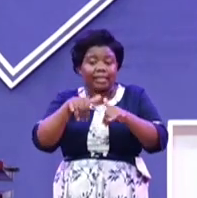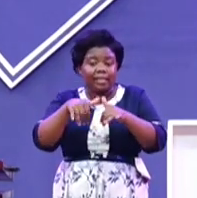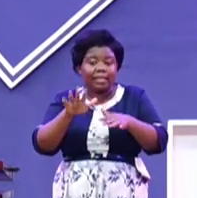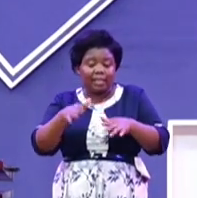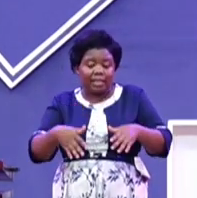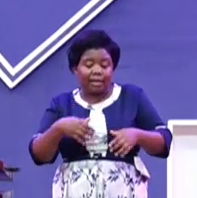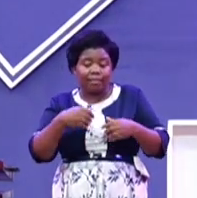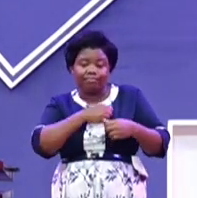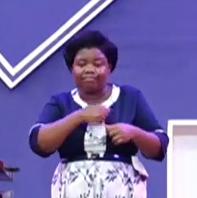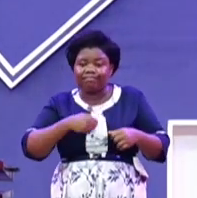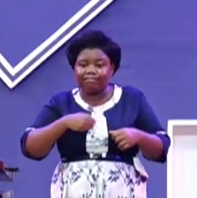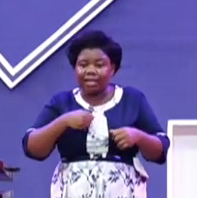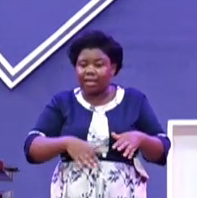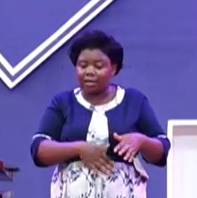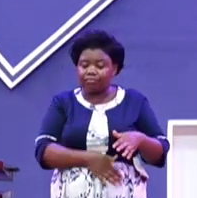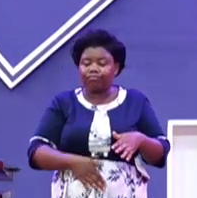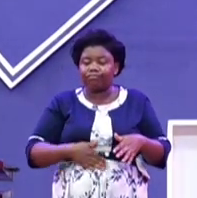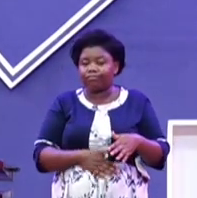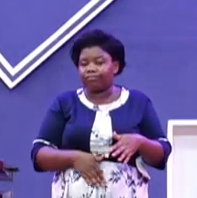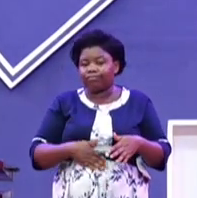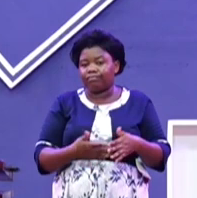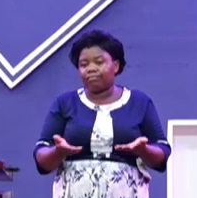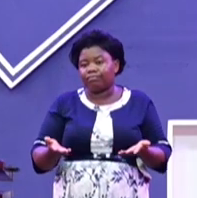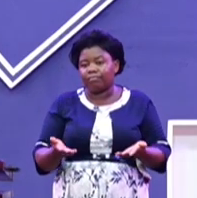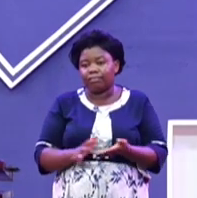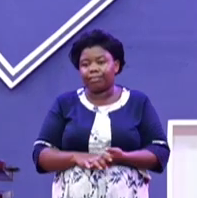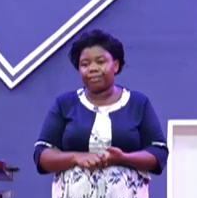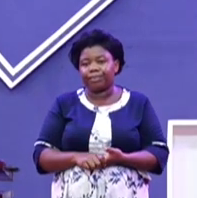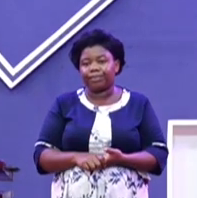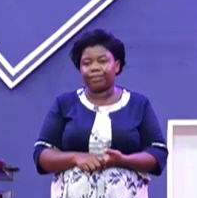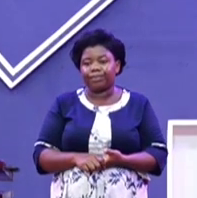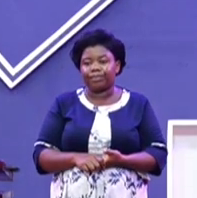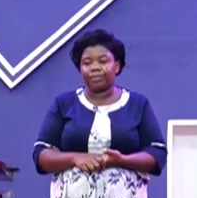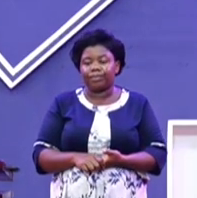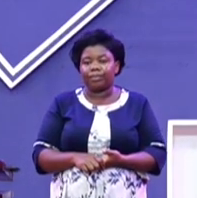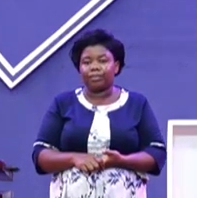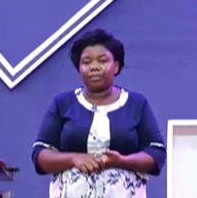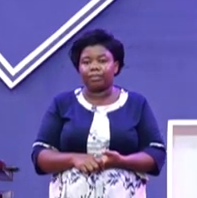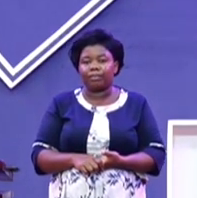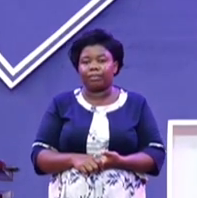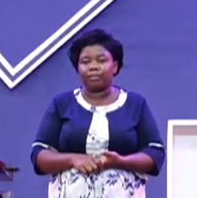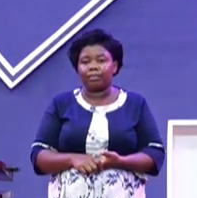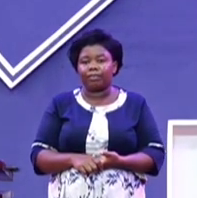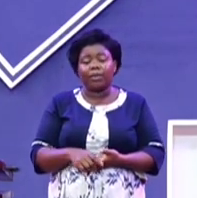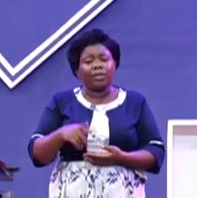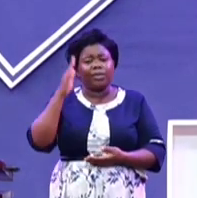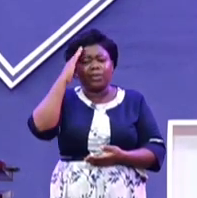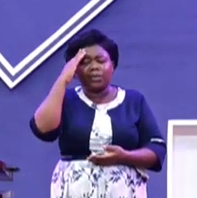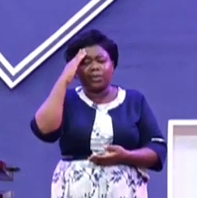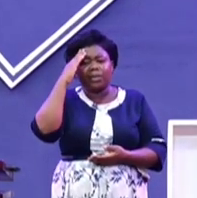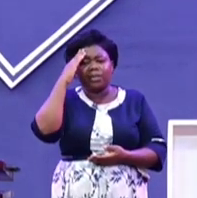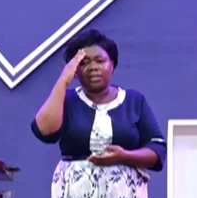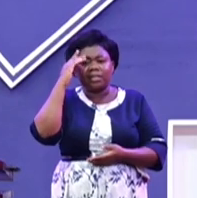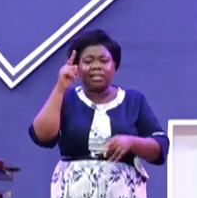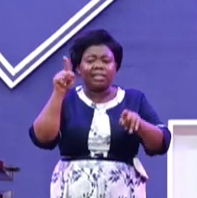you ever imagined how many children die in those months when they are still in their mother's wombs? Okimanyi nti singa